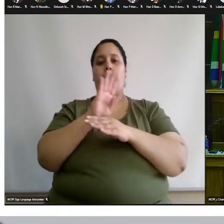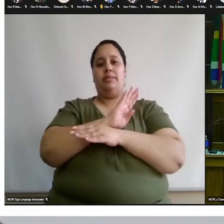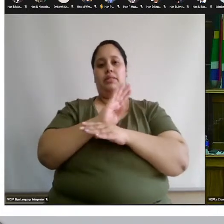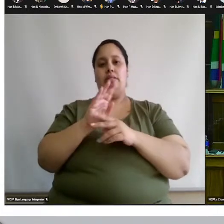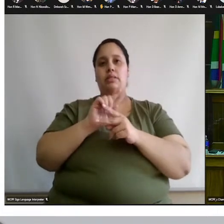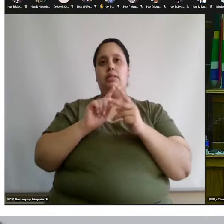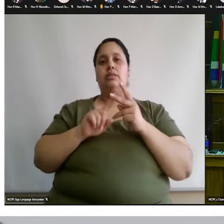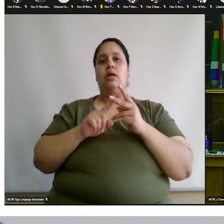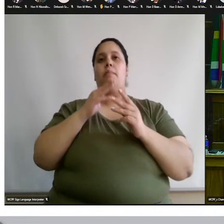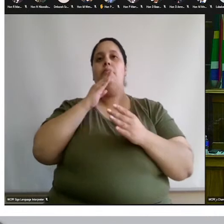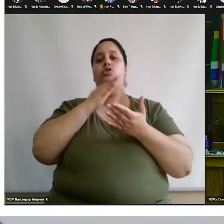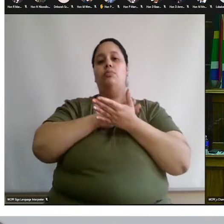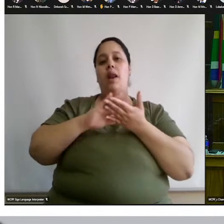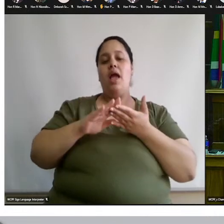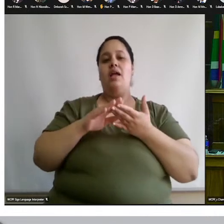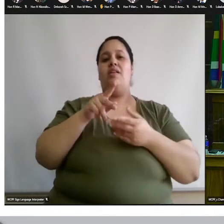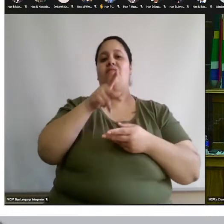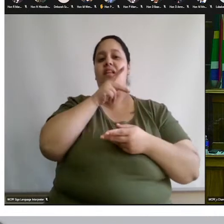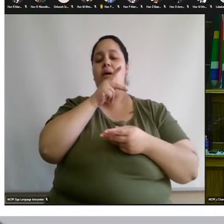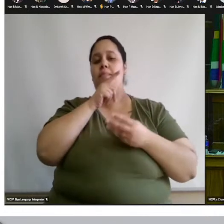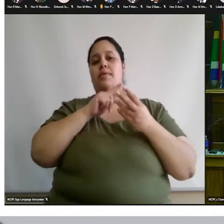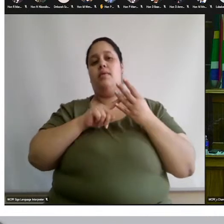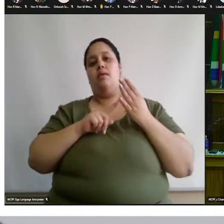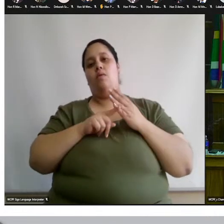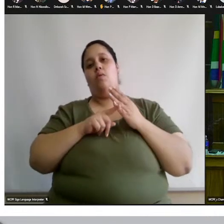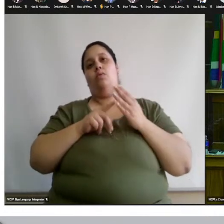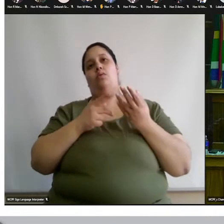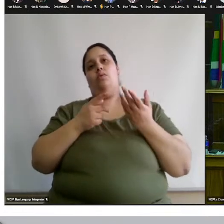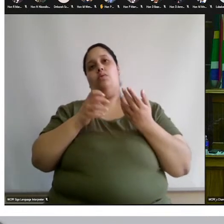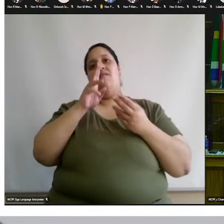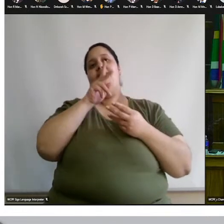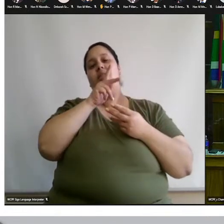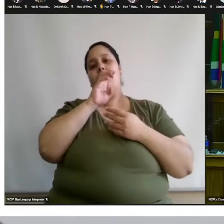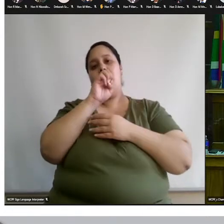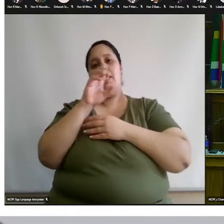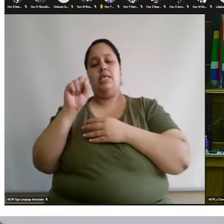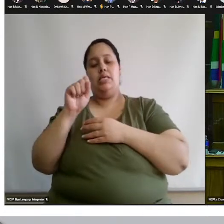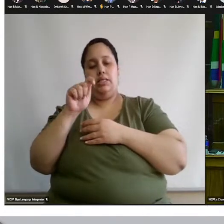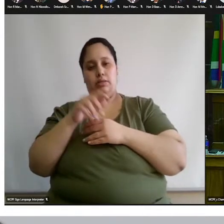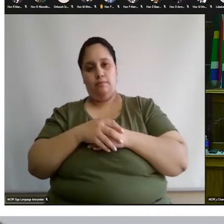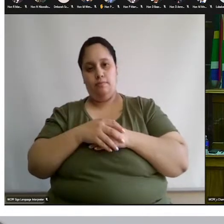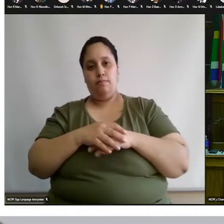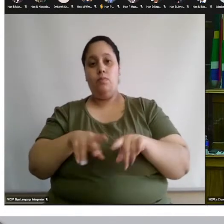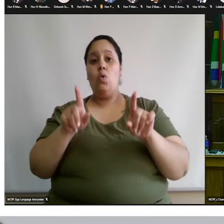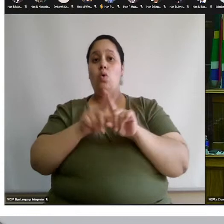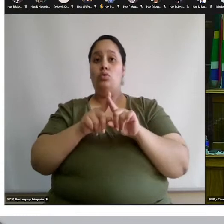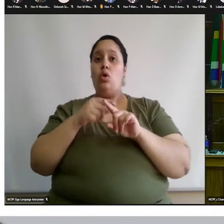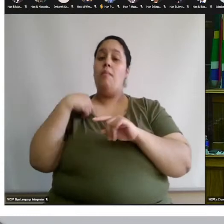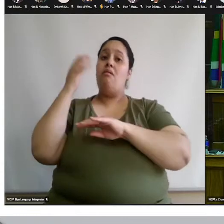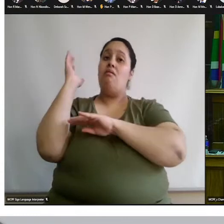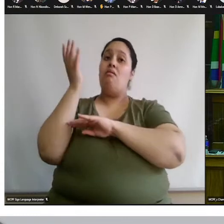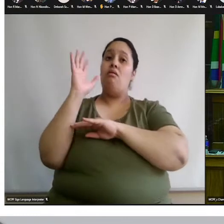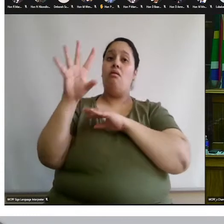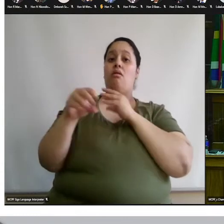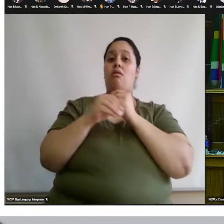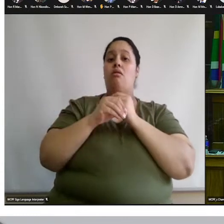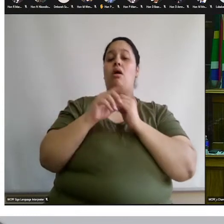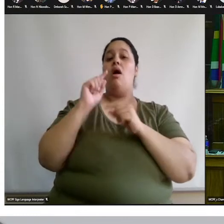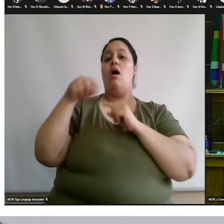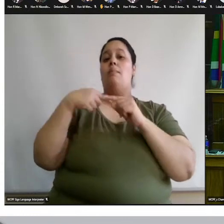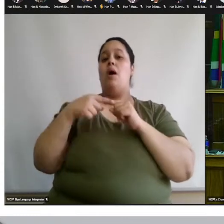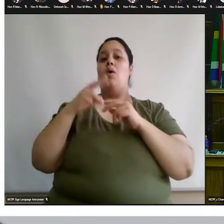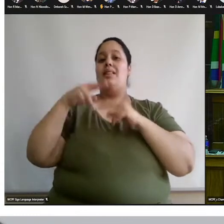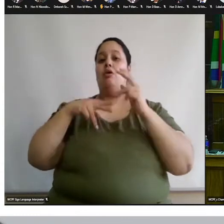Philippi, and of course, in Philippi East. I went on to talk about the what we had done in the township